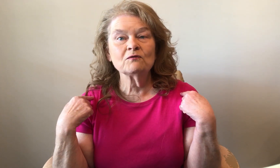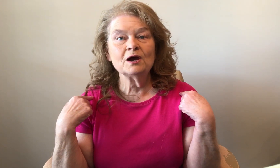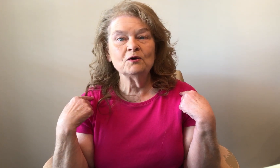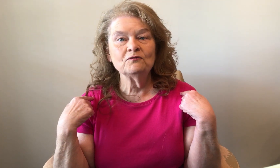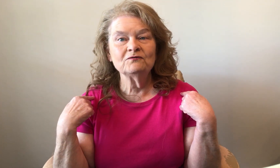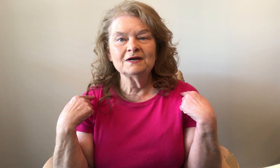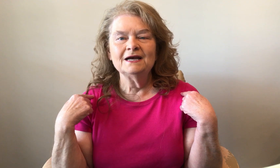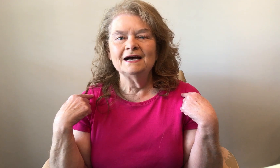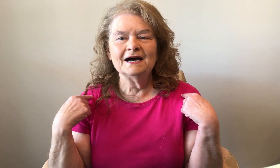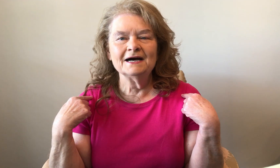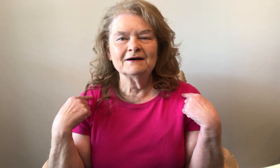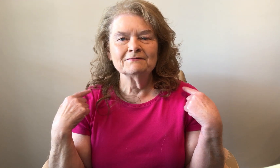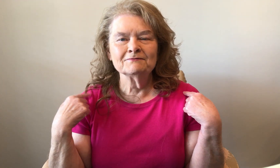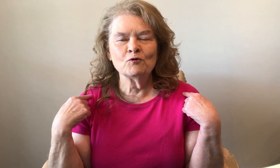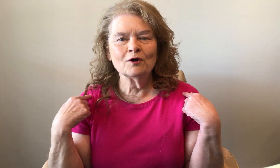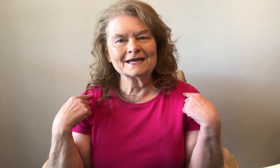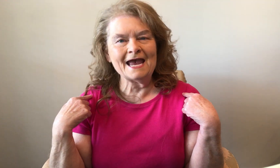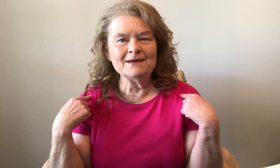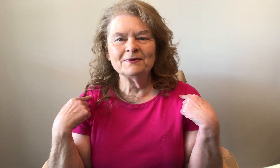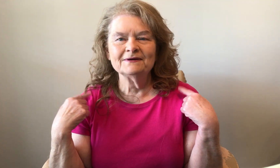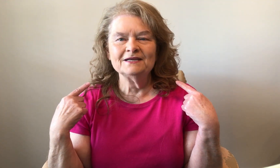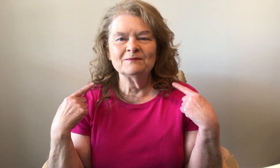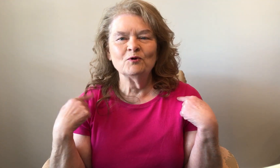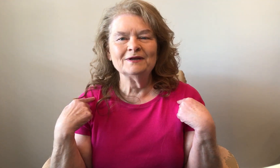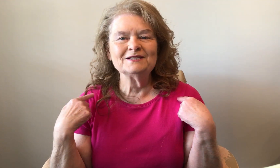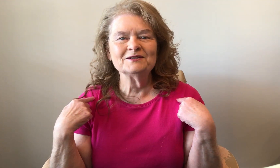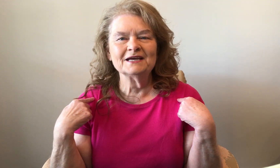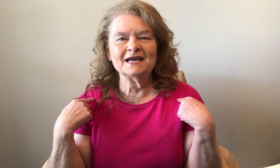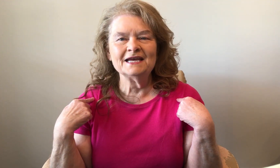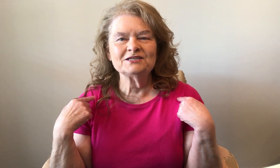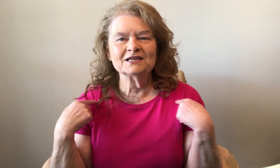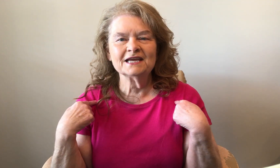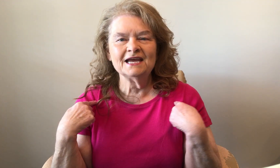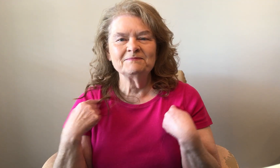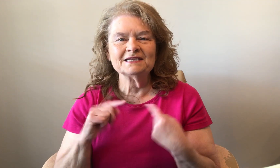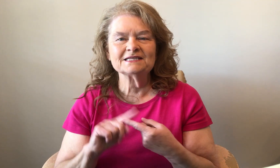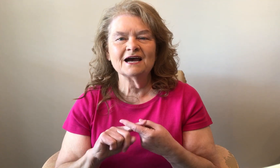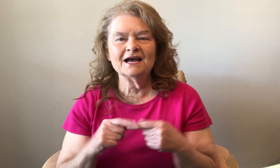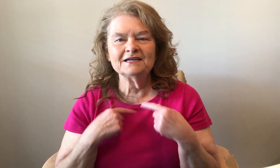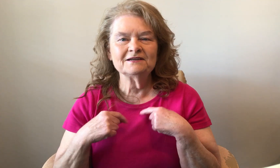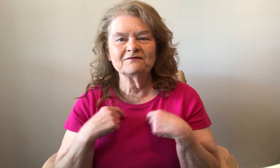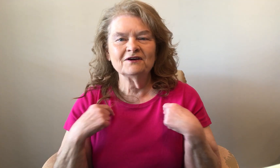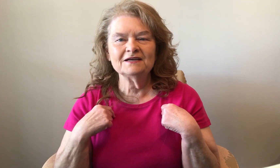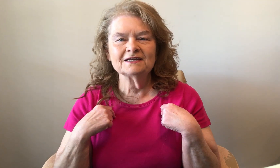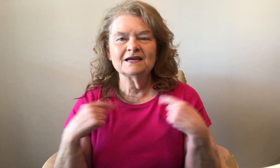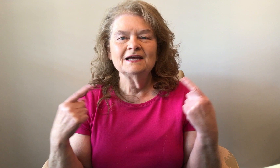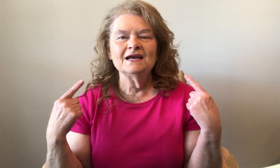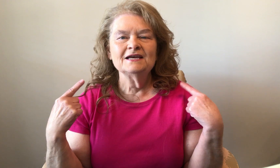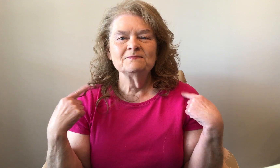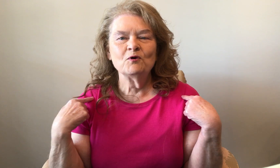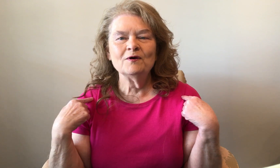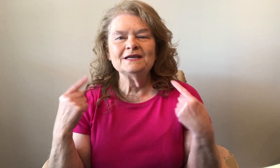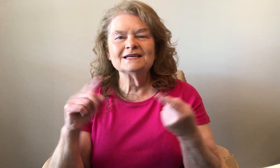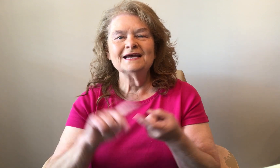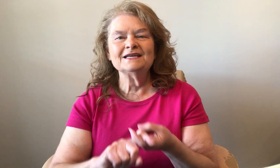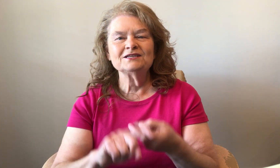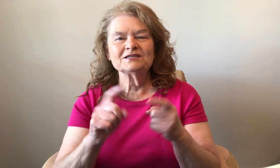Zorro wore a cape, and you're pointing to the edge of the cape that's tied in the front. Point and just